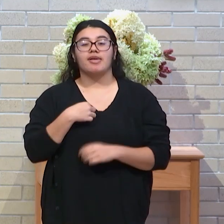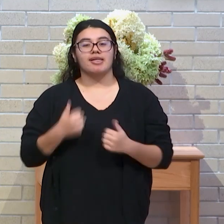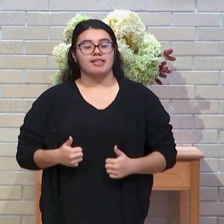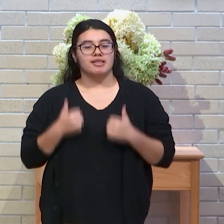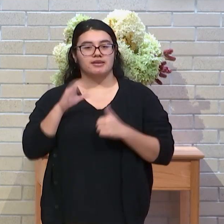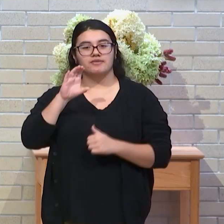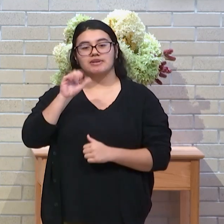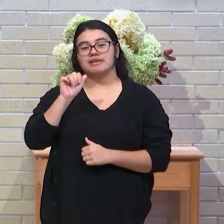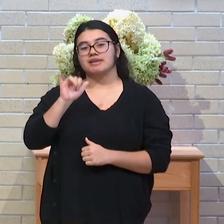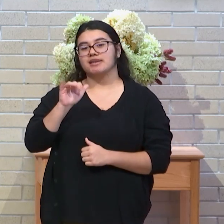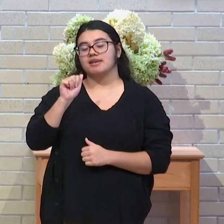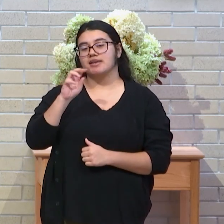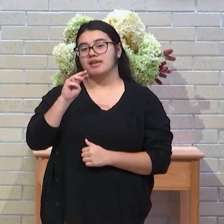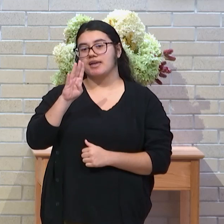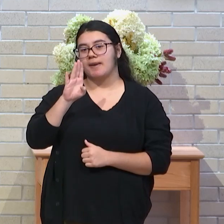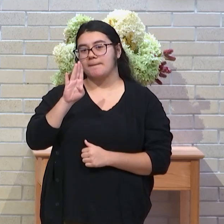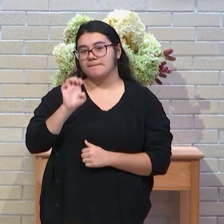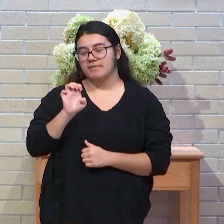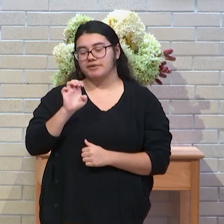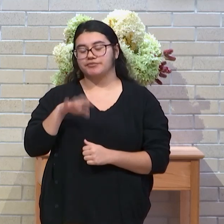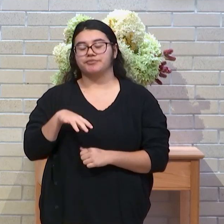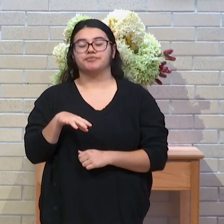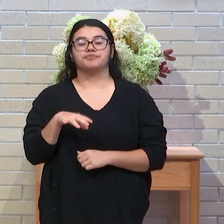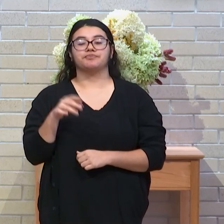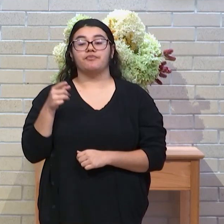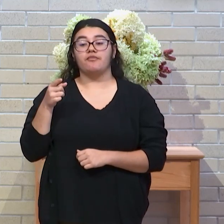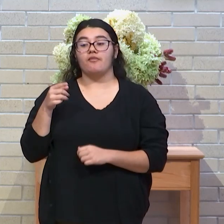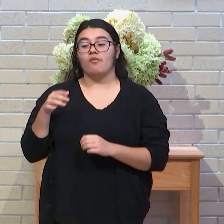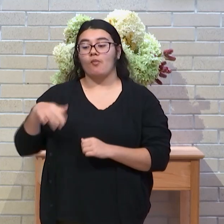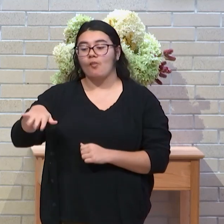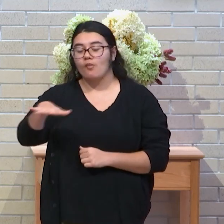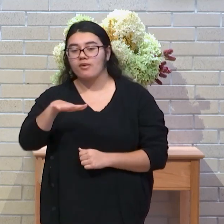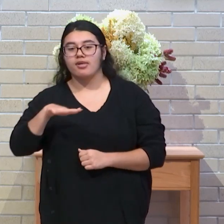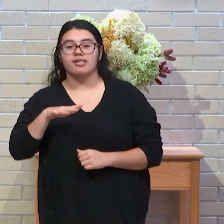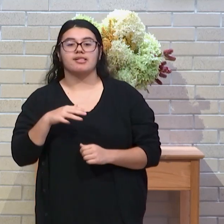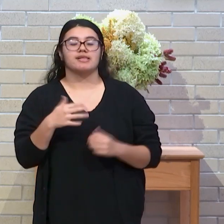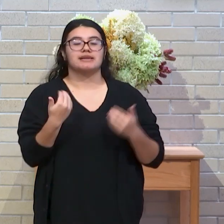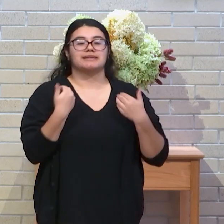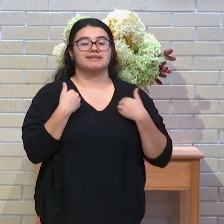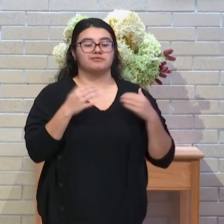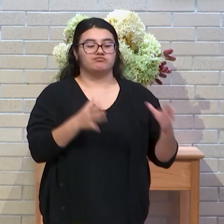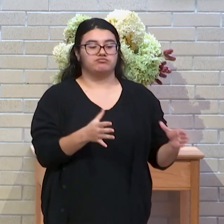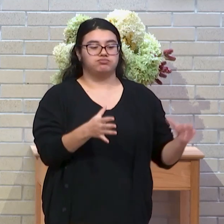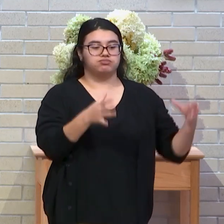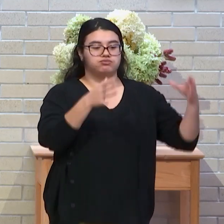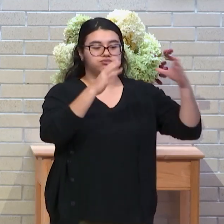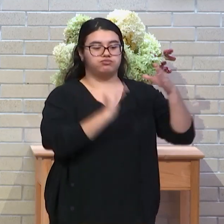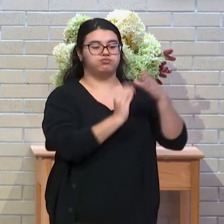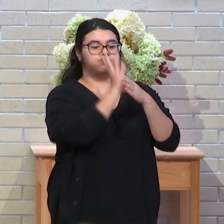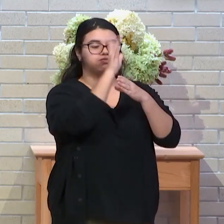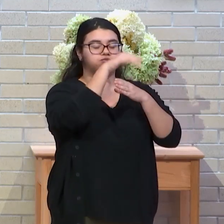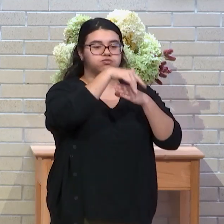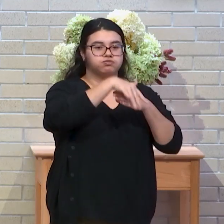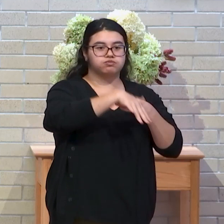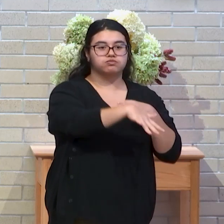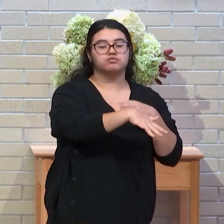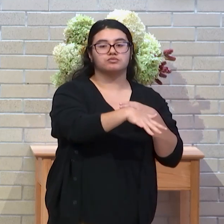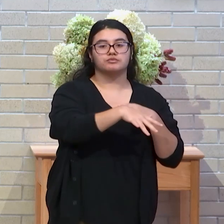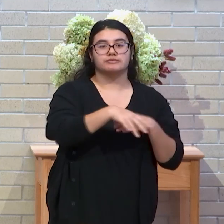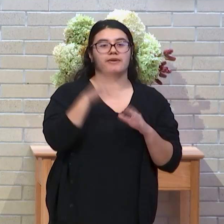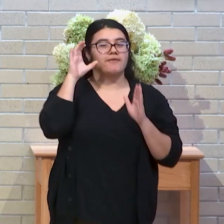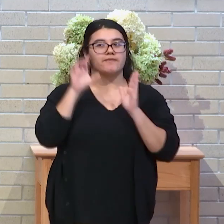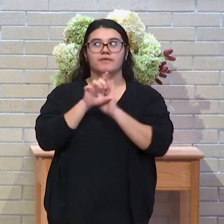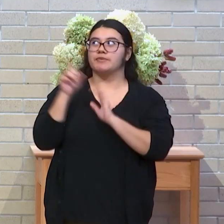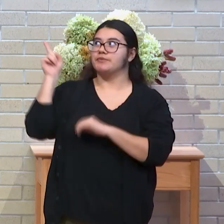has this huge active volcano that looms over the city and attracts hundreds of daring hikers every year. You can see a view of the volcano from